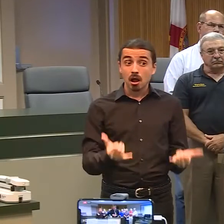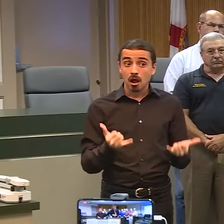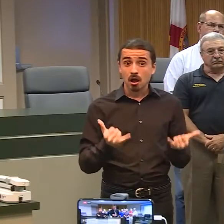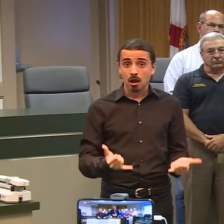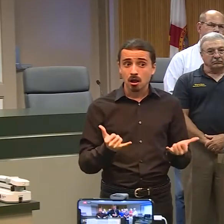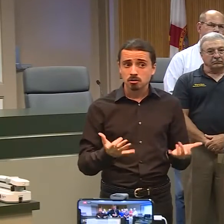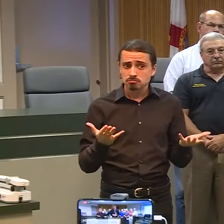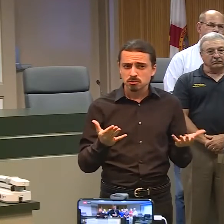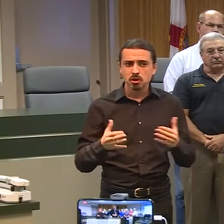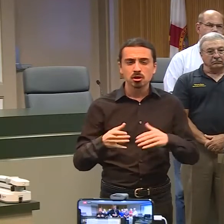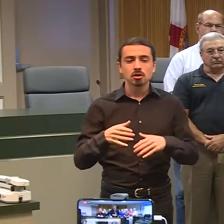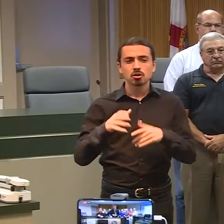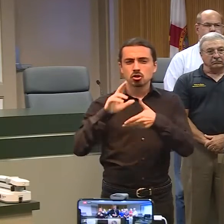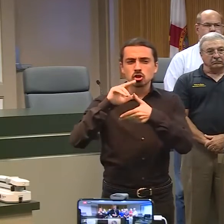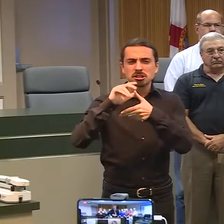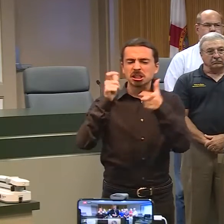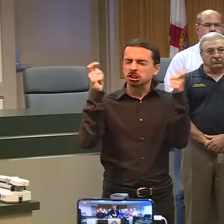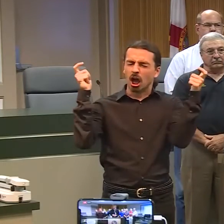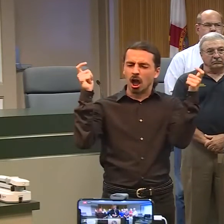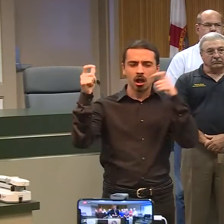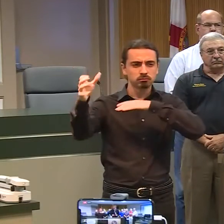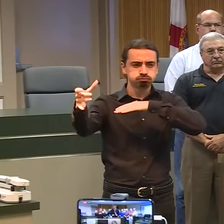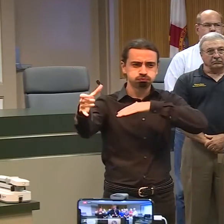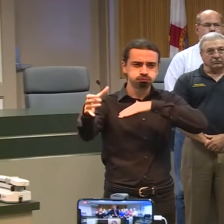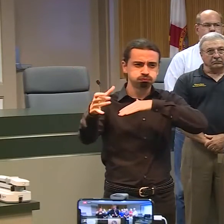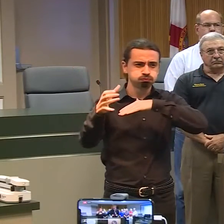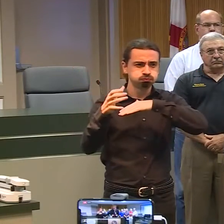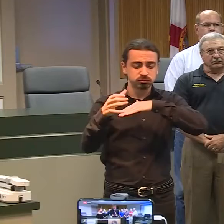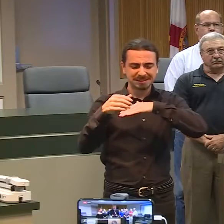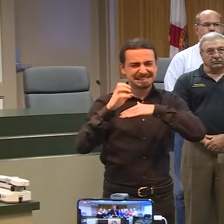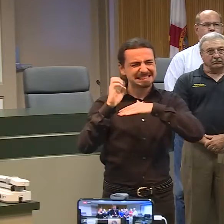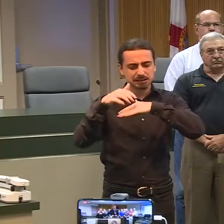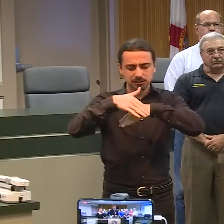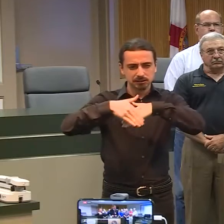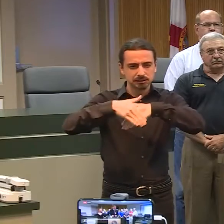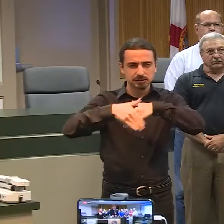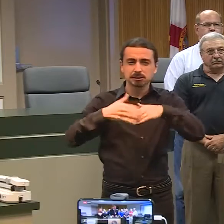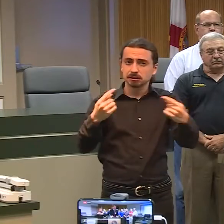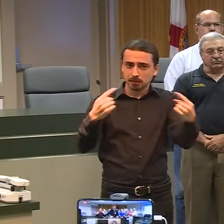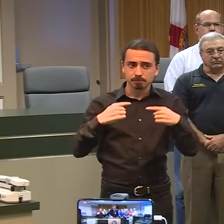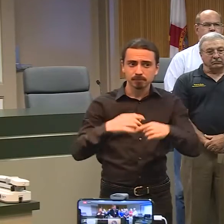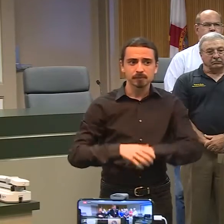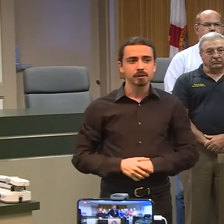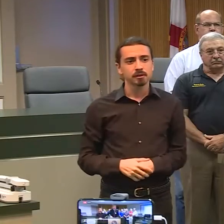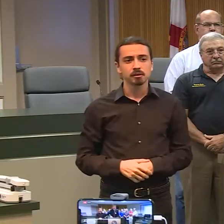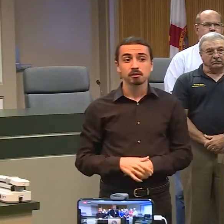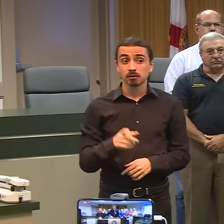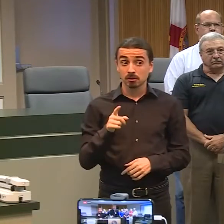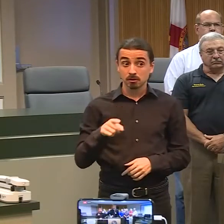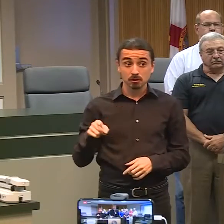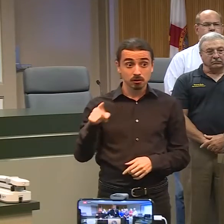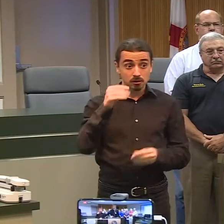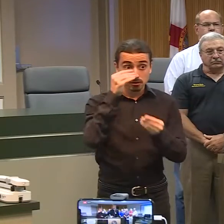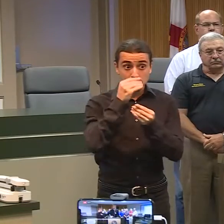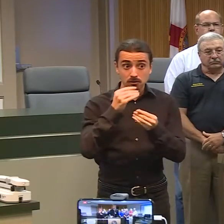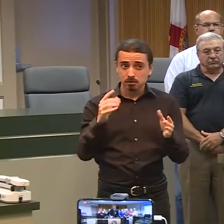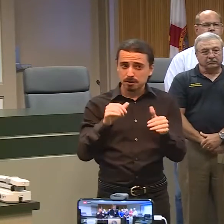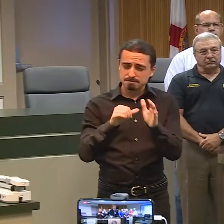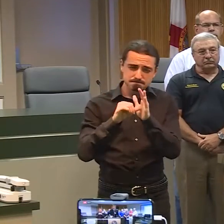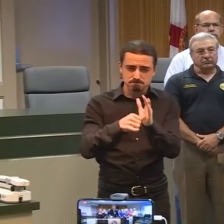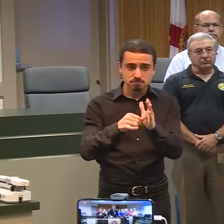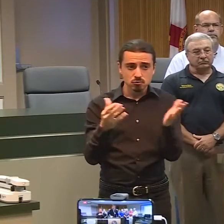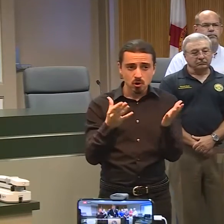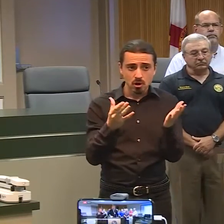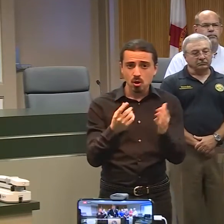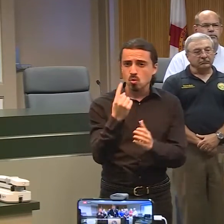coast currently. And what I want people to understand is please do not pay attention to single models. We need to pay attention to the